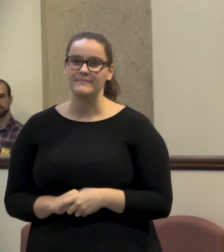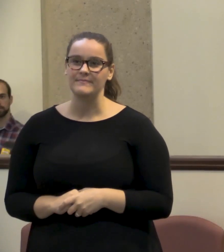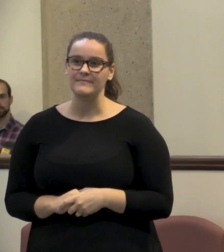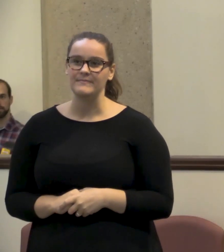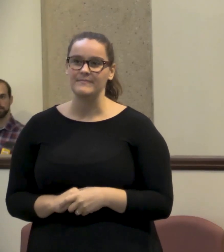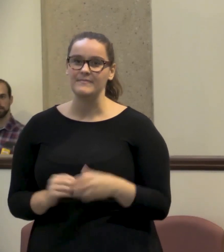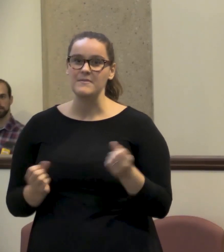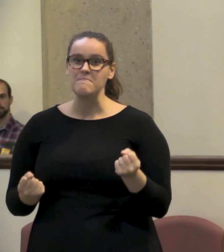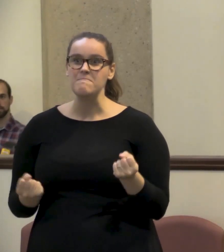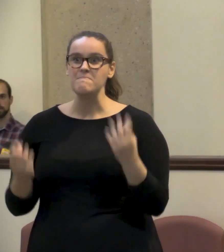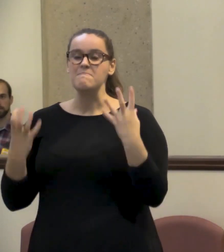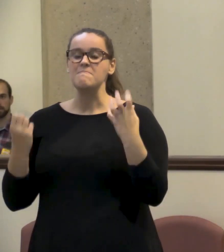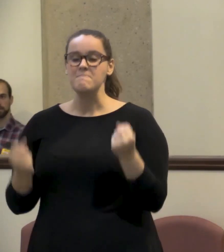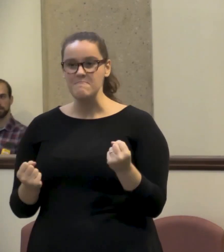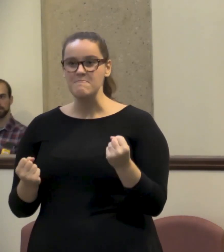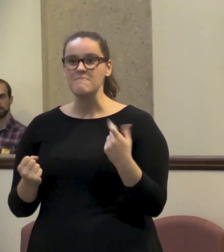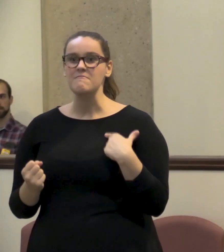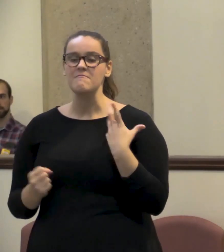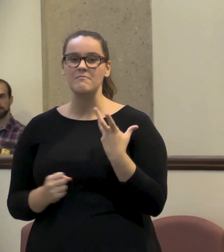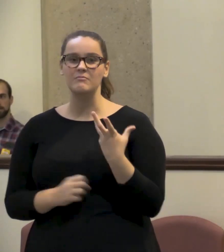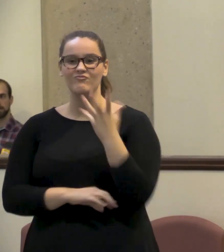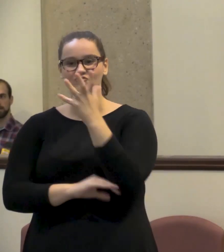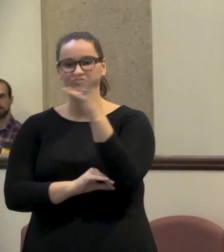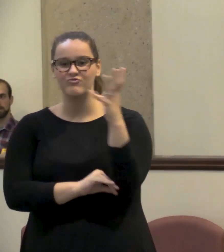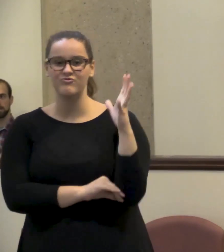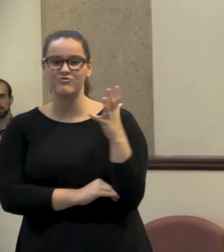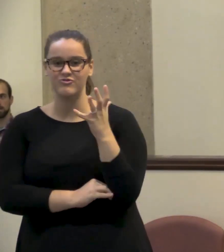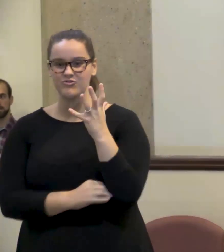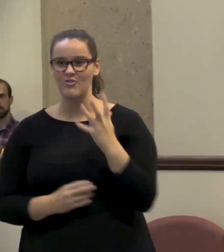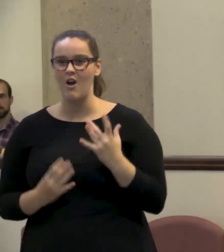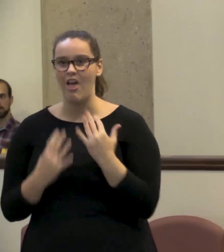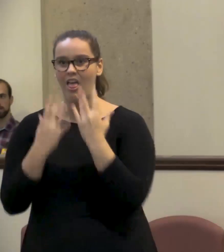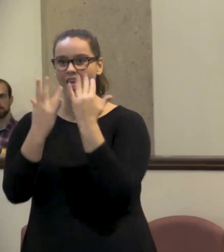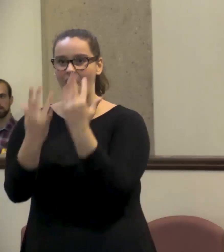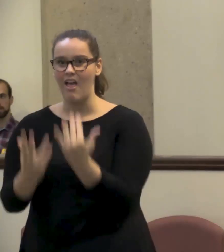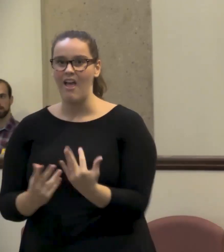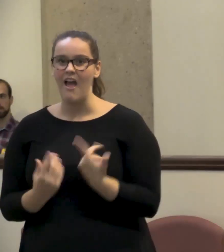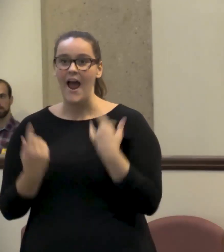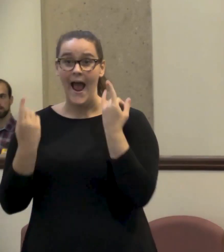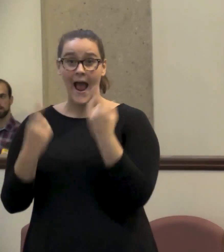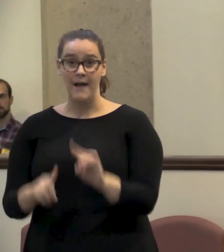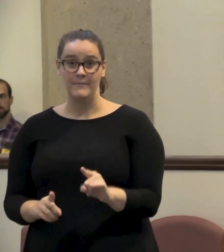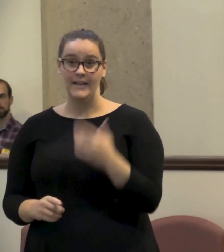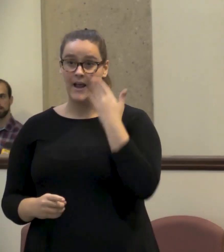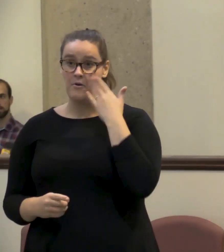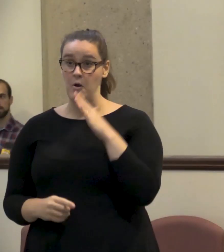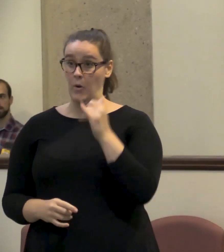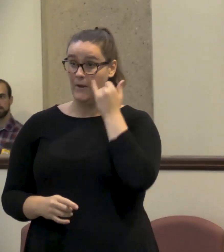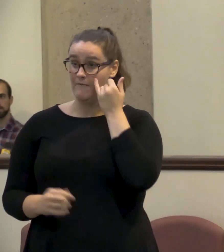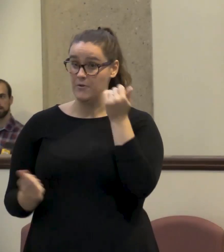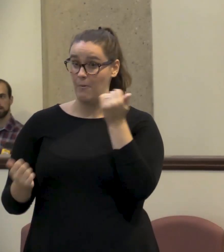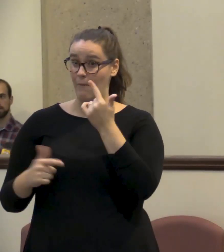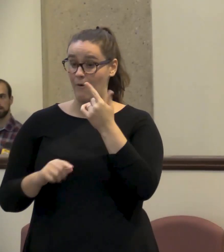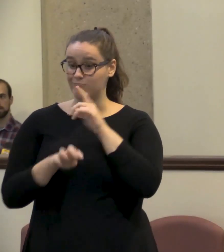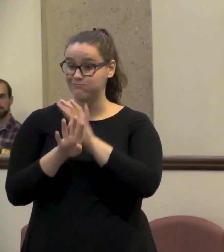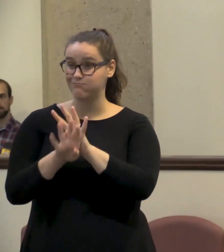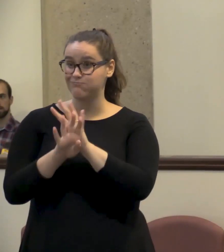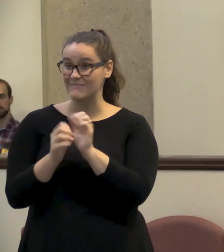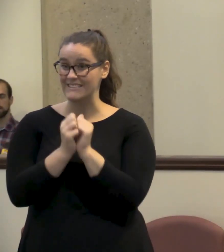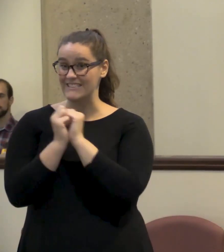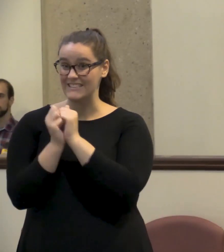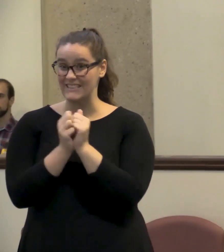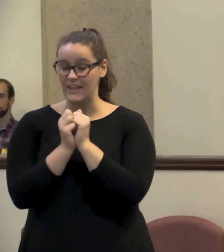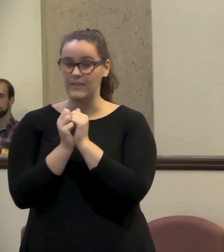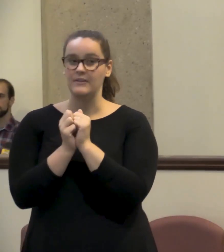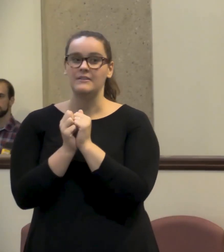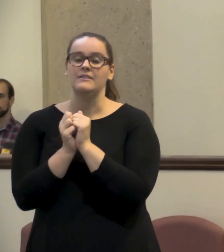There were huge forest fires taking place at the time, and so I got to march past the White House. I don't know if you guys were part of that, but and so